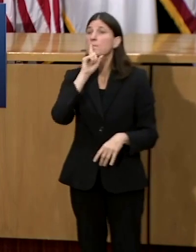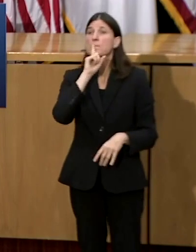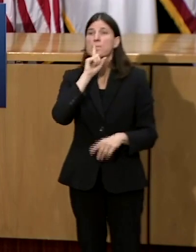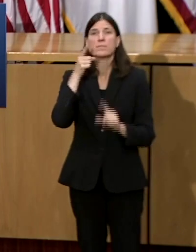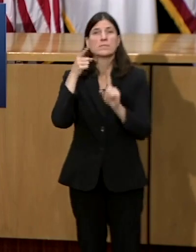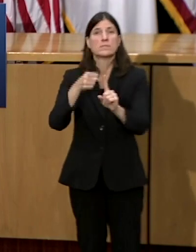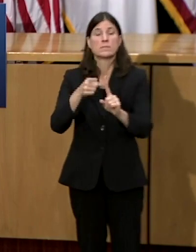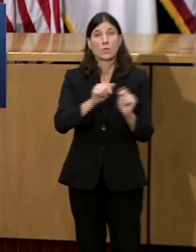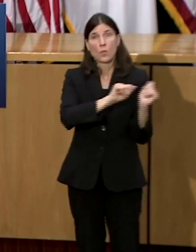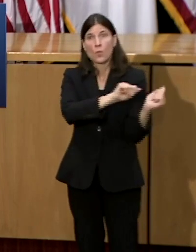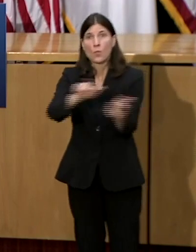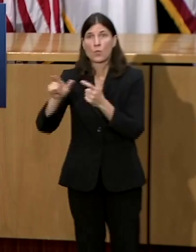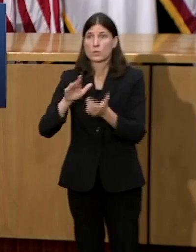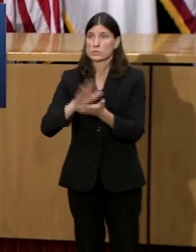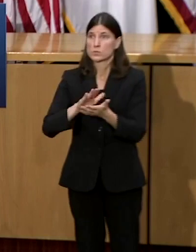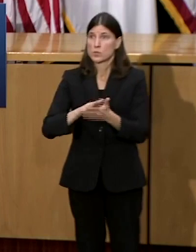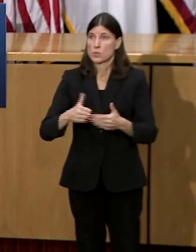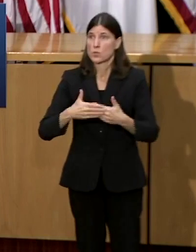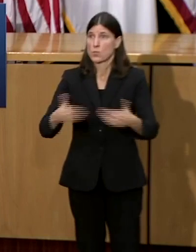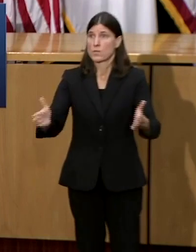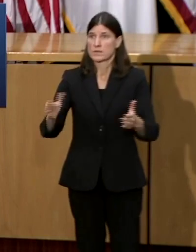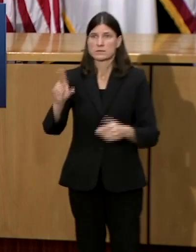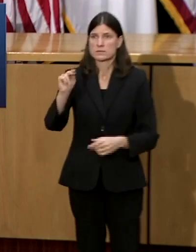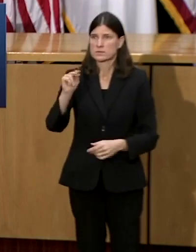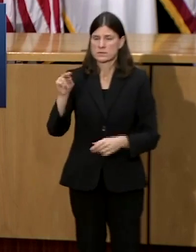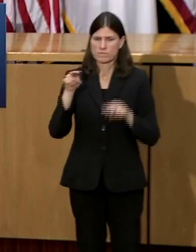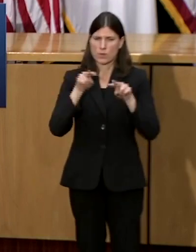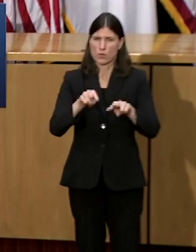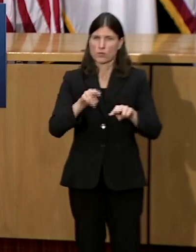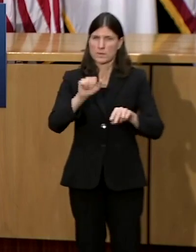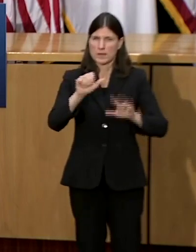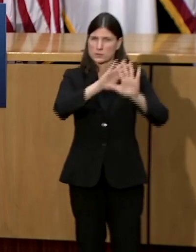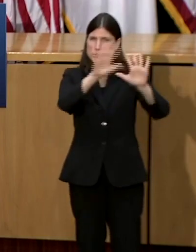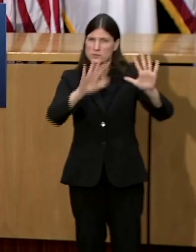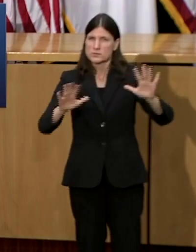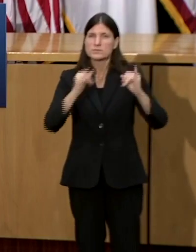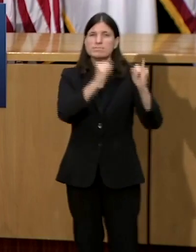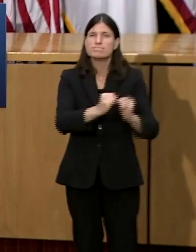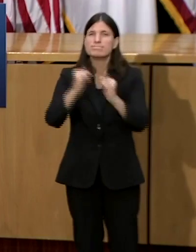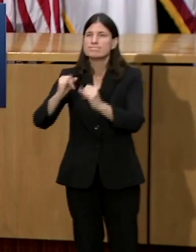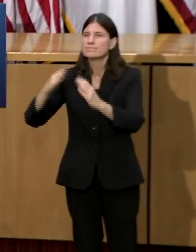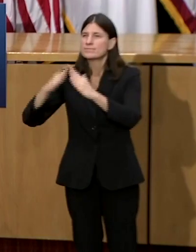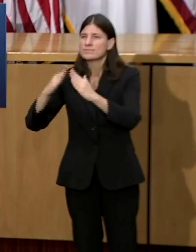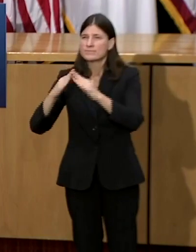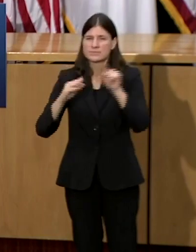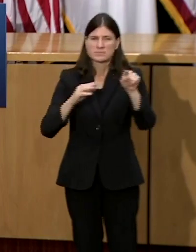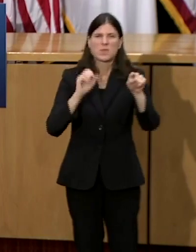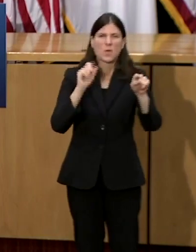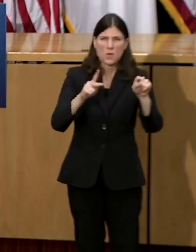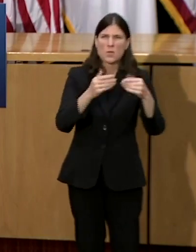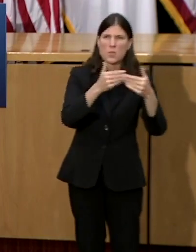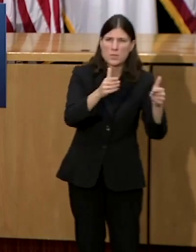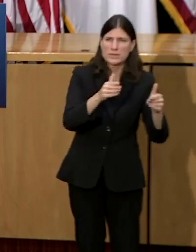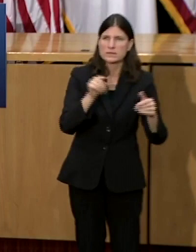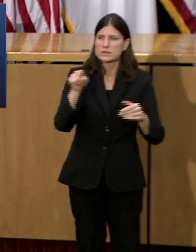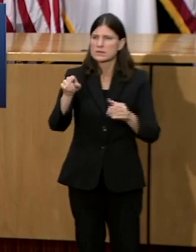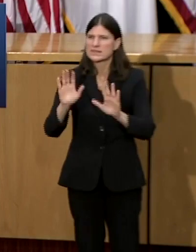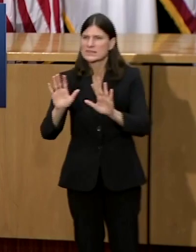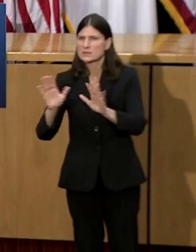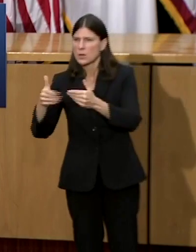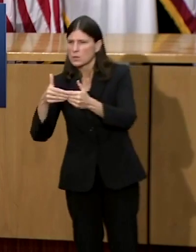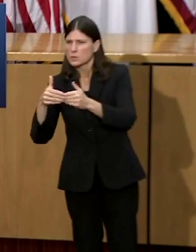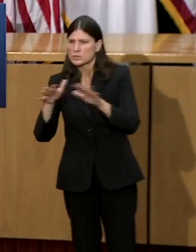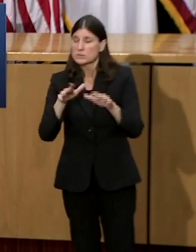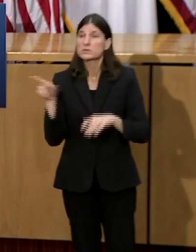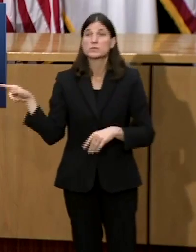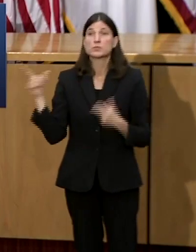We've seen other states use more refined metrics to determine school and business reopenings as well. This includes using population as a